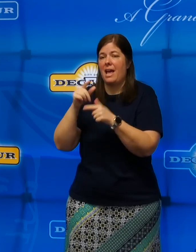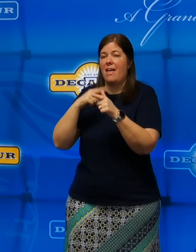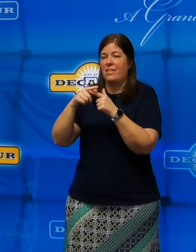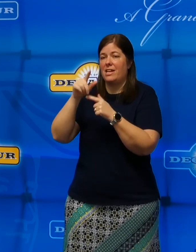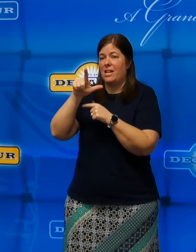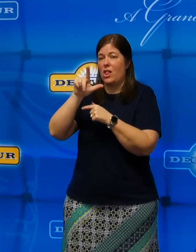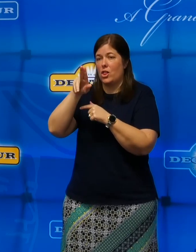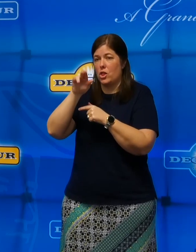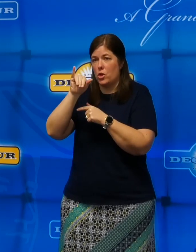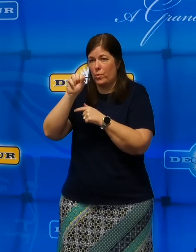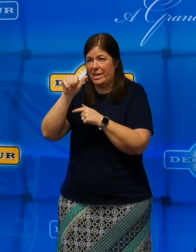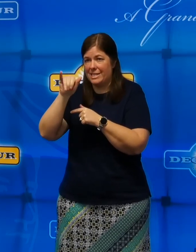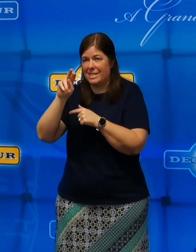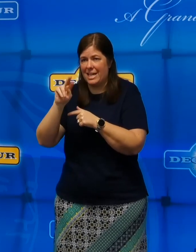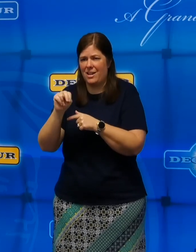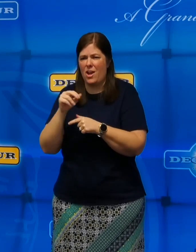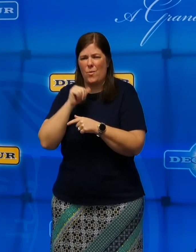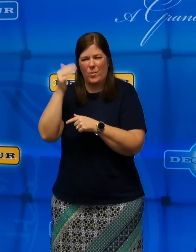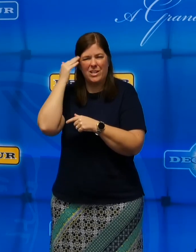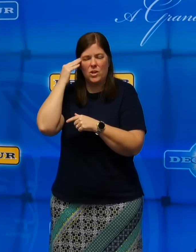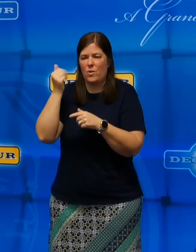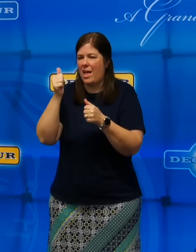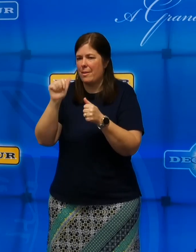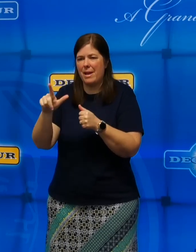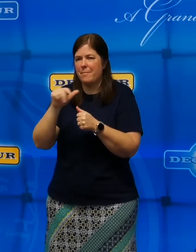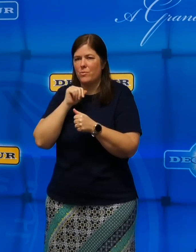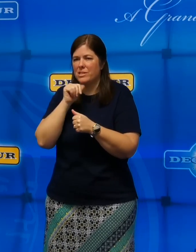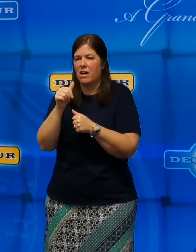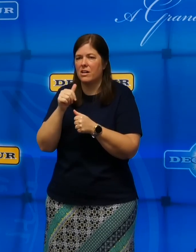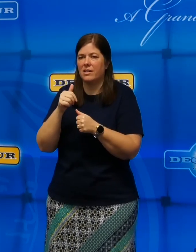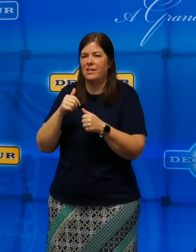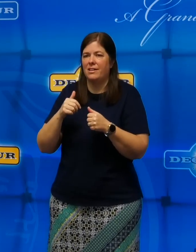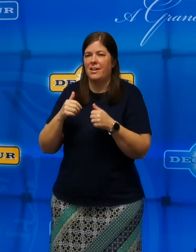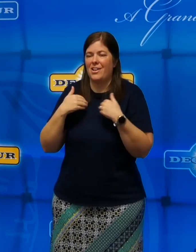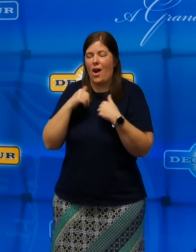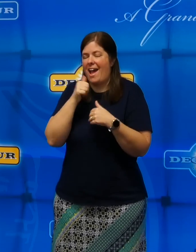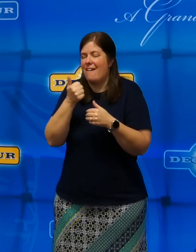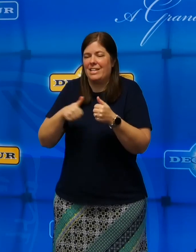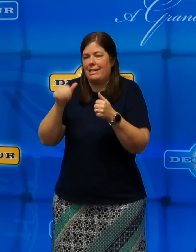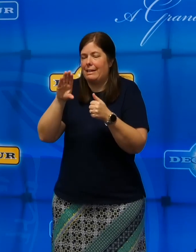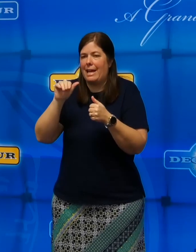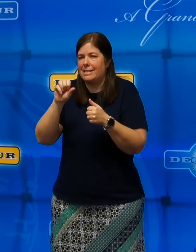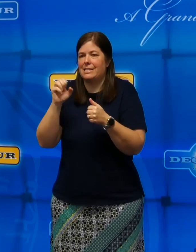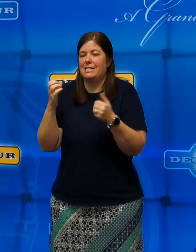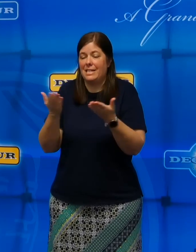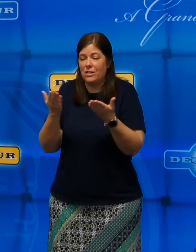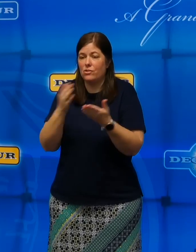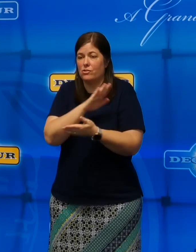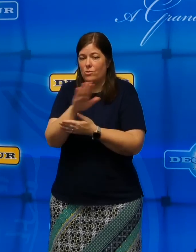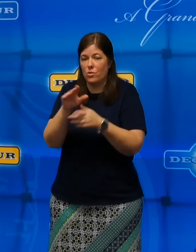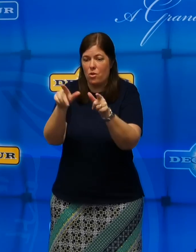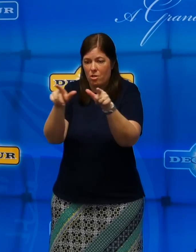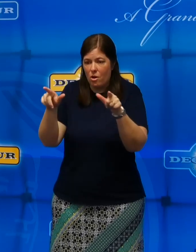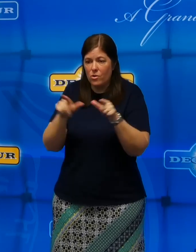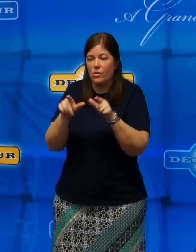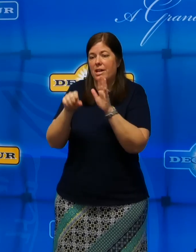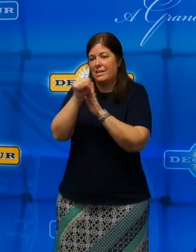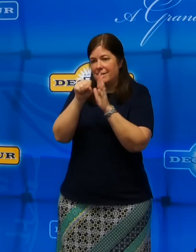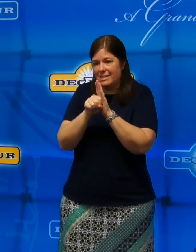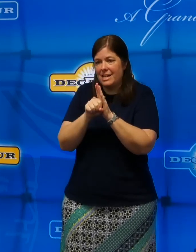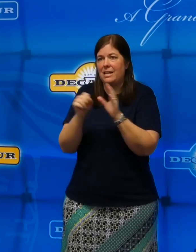that Alabama was not going to be exempt from this situation. And your officials, both your local officials as well as your state officials, begin